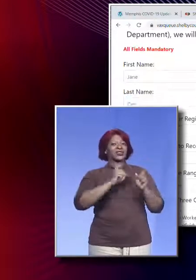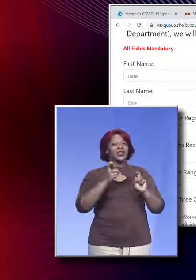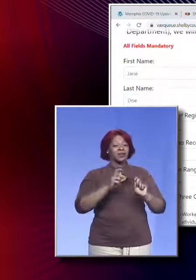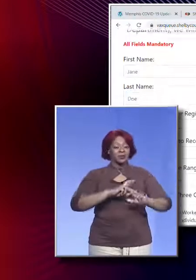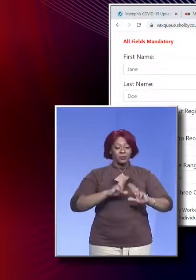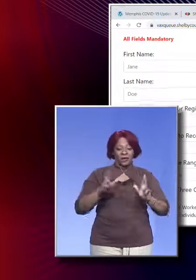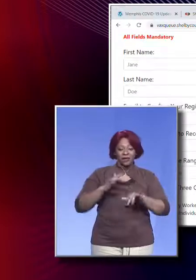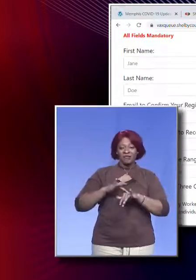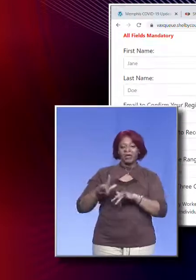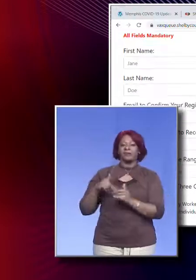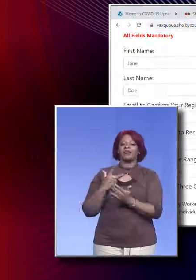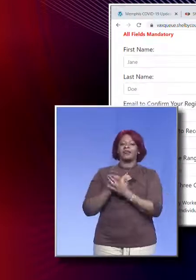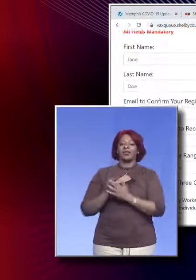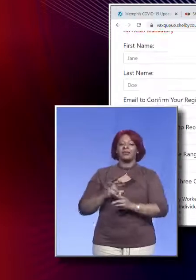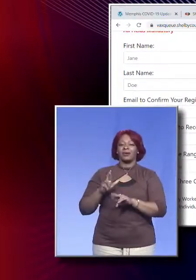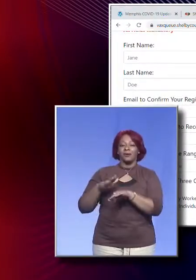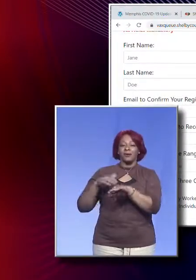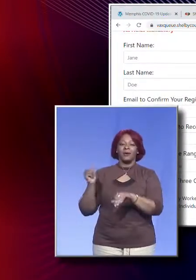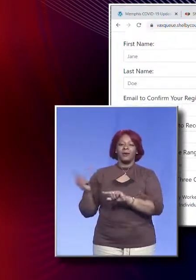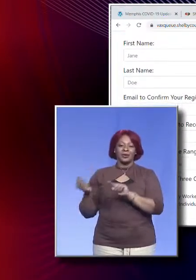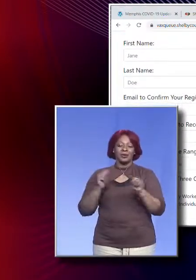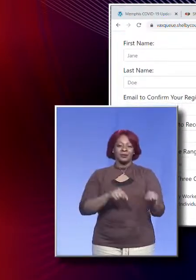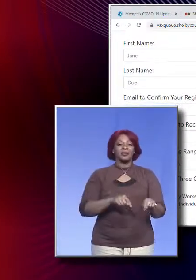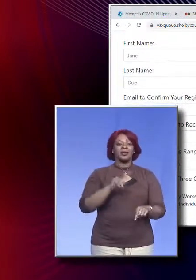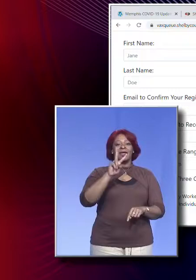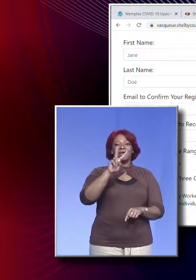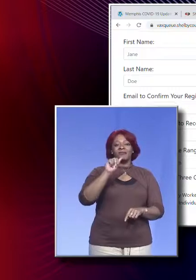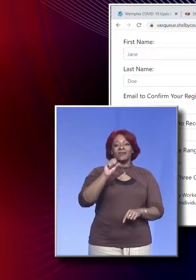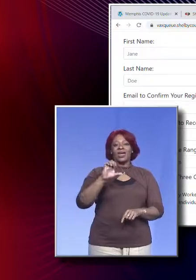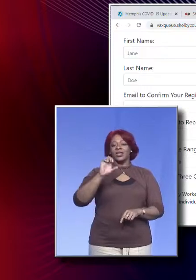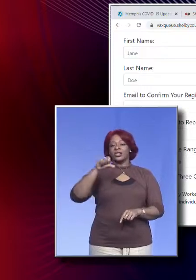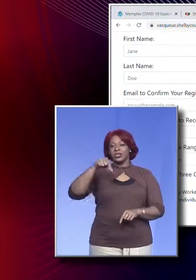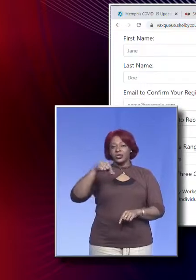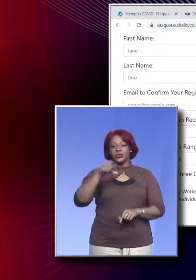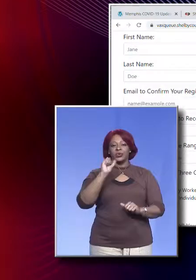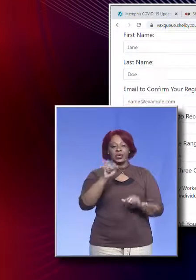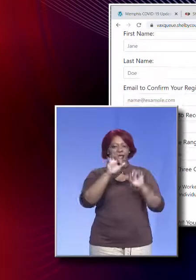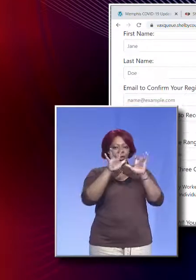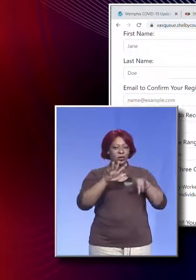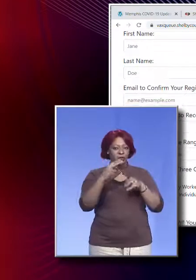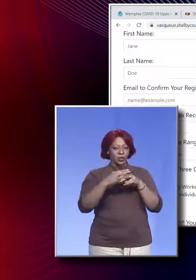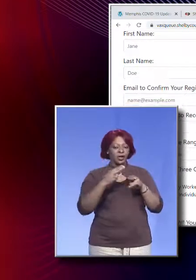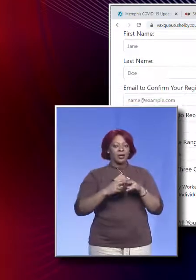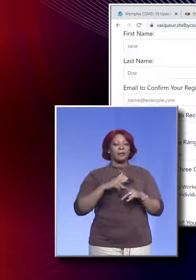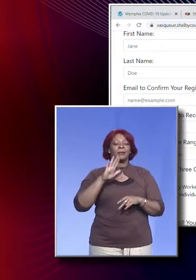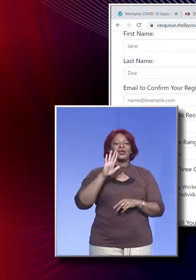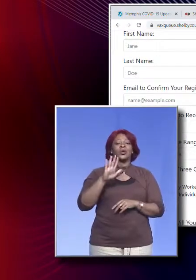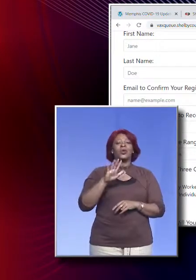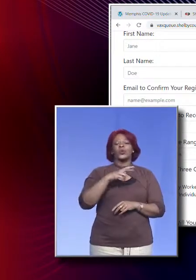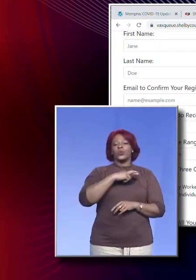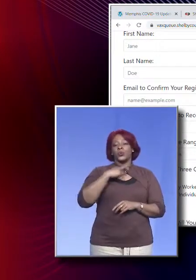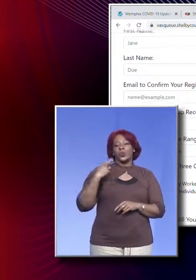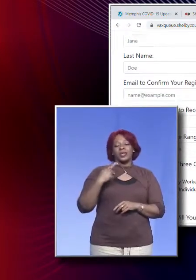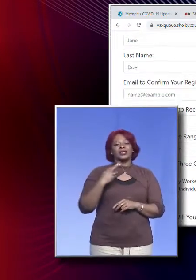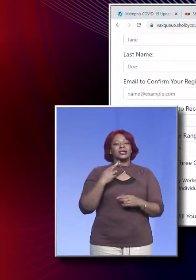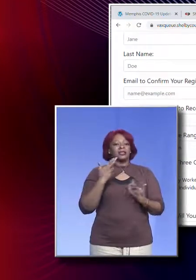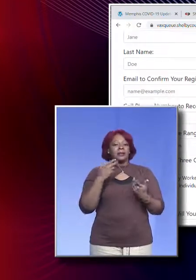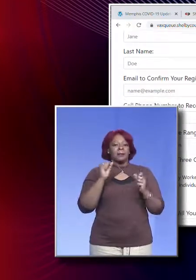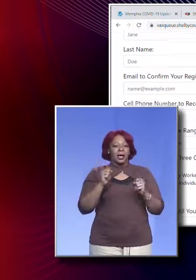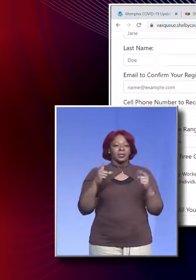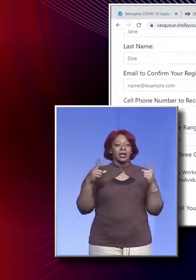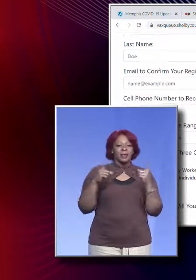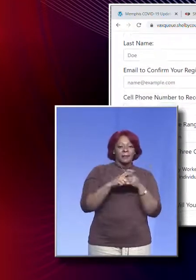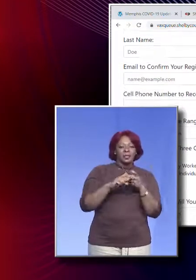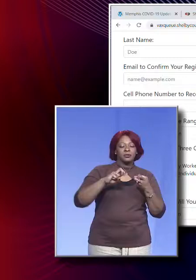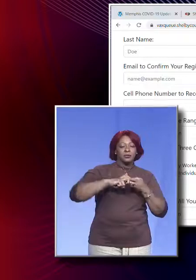supply. At VaxQ, you'll be able to enter your name and additional information like your relative risk of facing severe complications